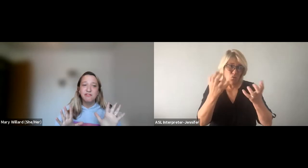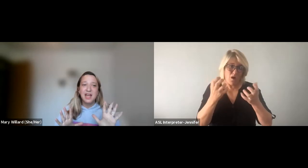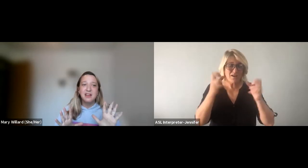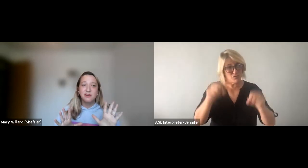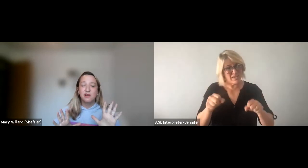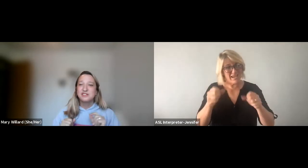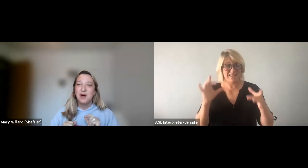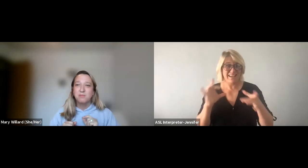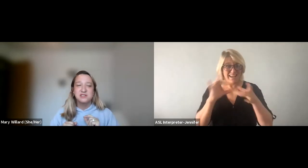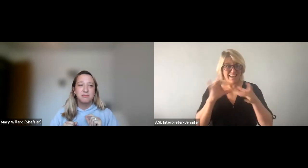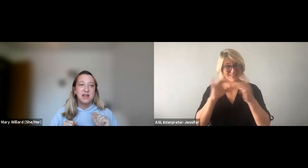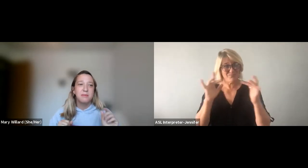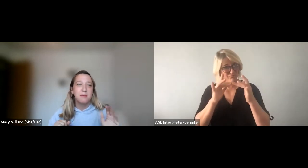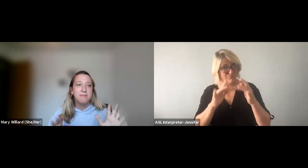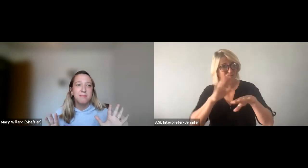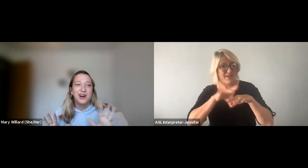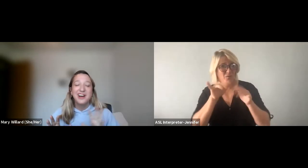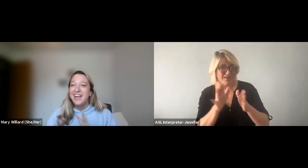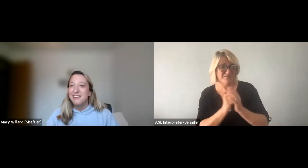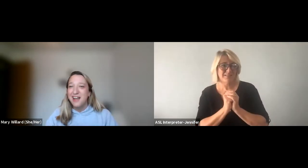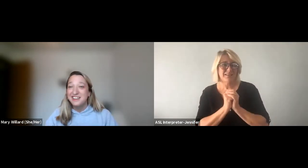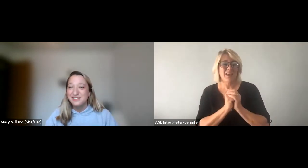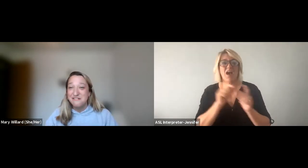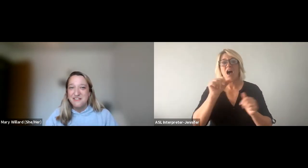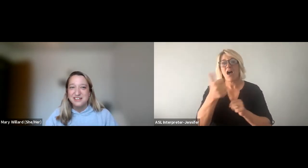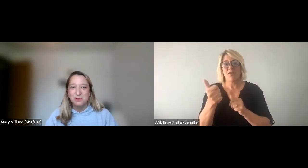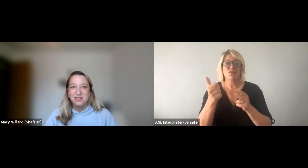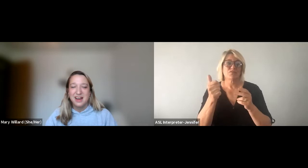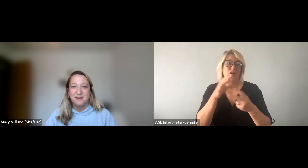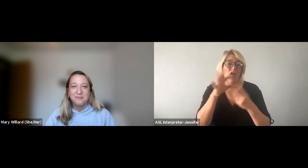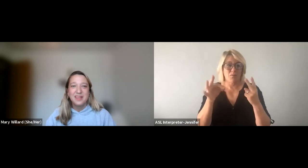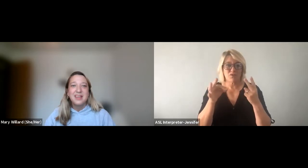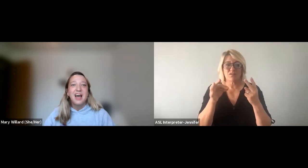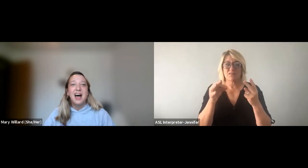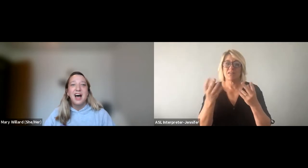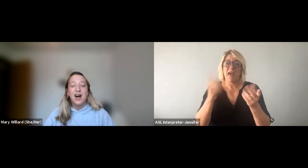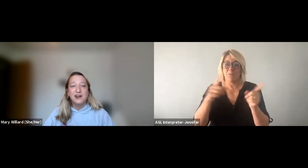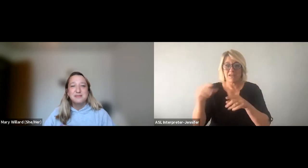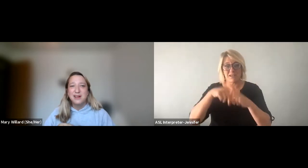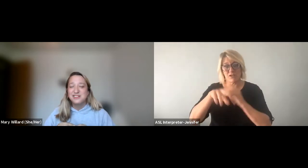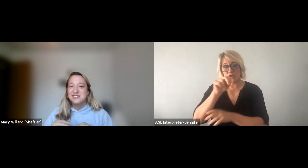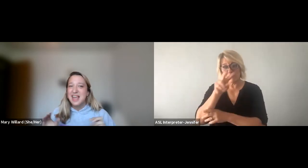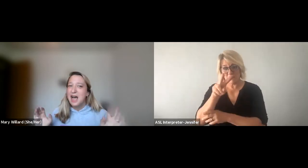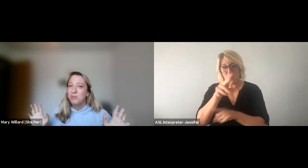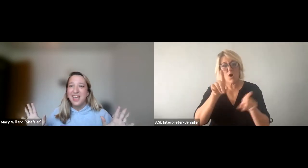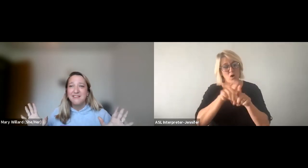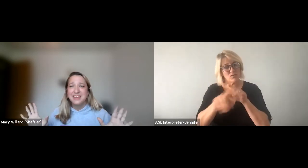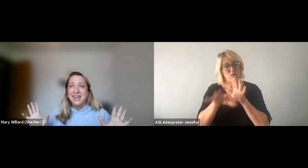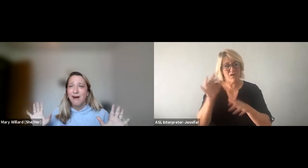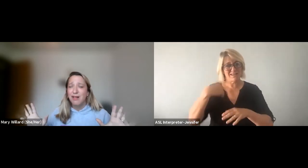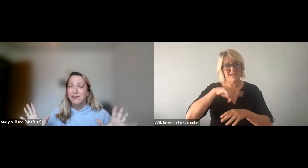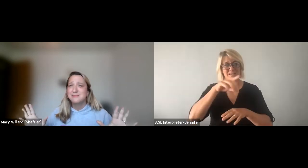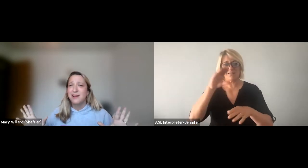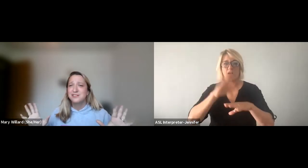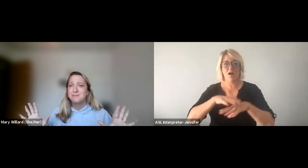And don't forget, there's also options of becoming a member and finding us on Facebook there. On our sponsors tab, we have